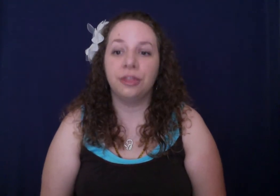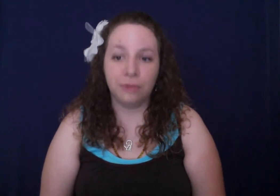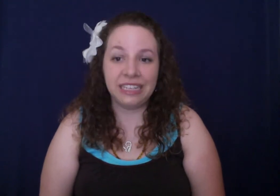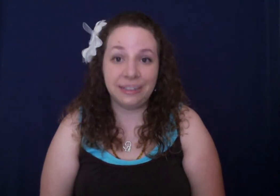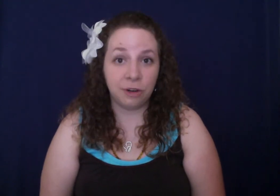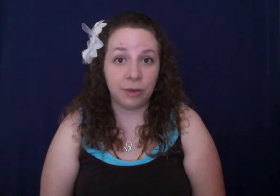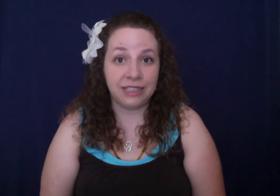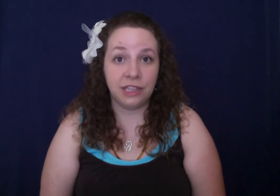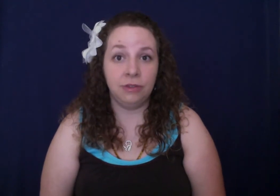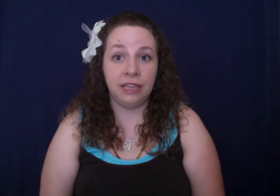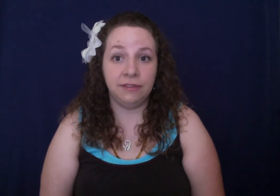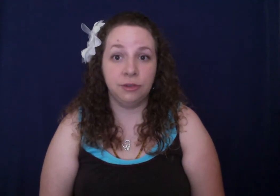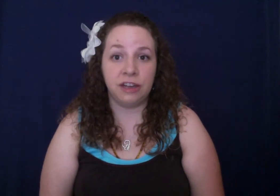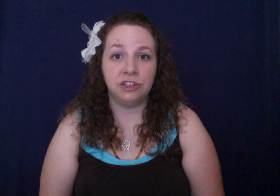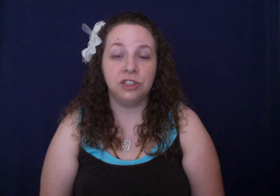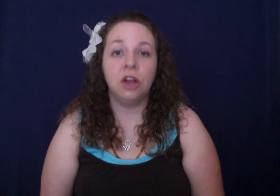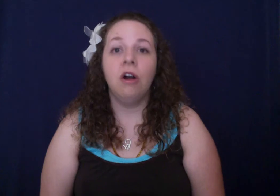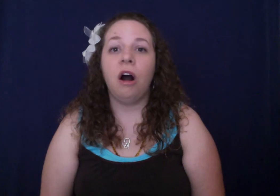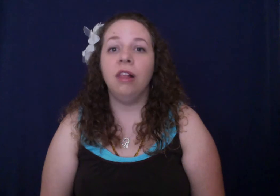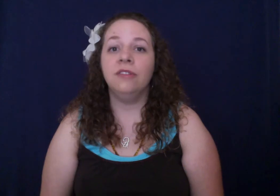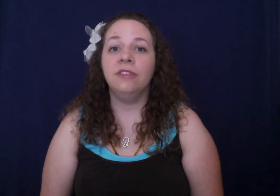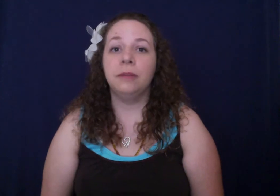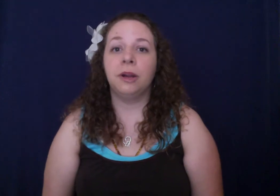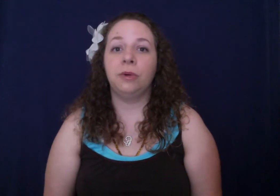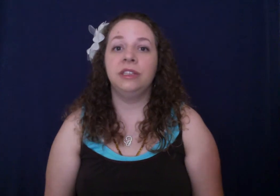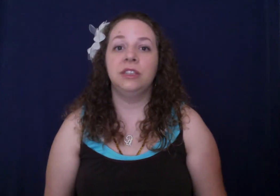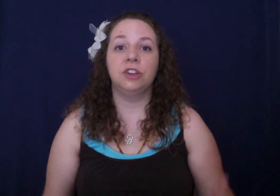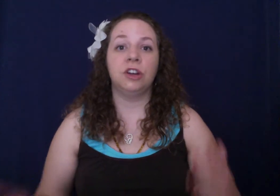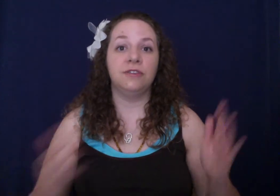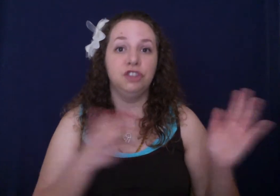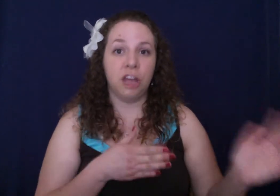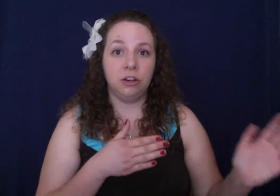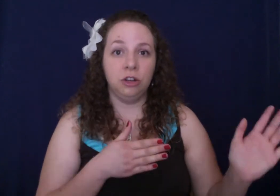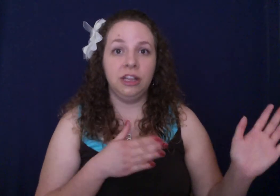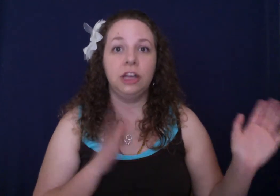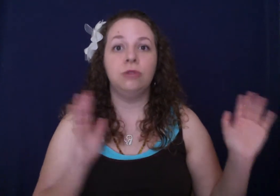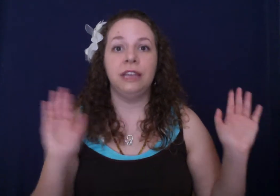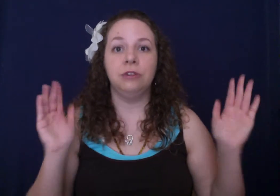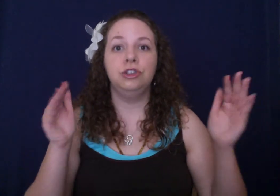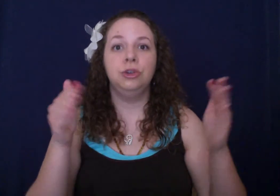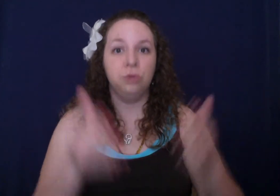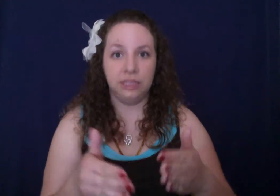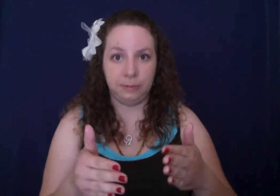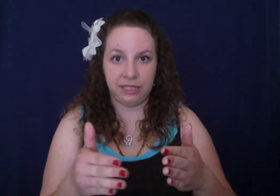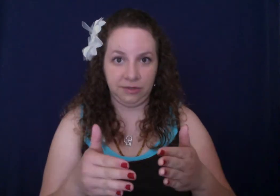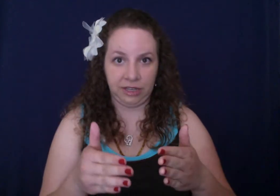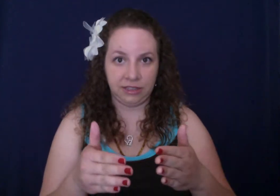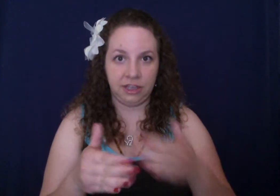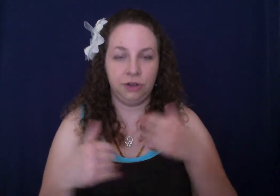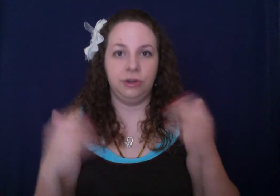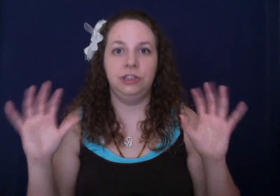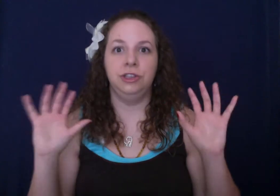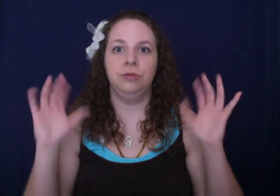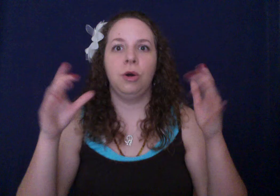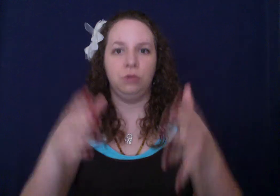3 different ways that you can give directions. All of them are going to start off general and go down to the specifics that you're going to hone in